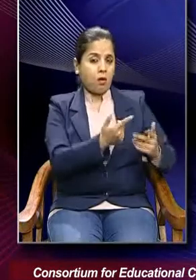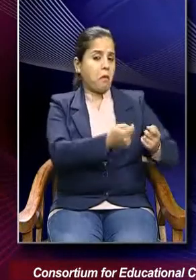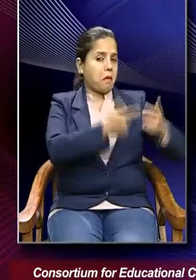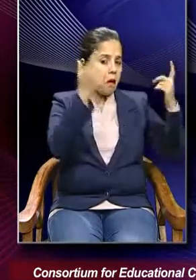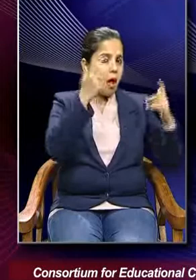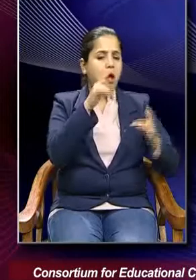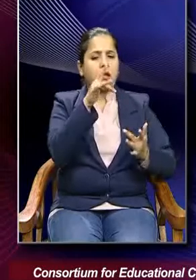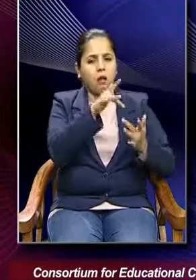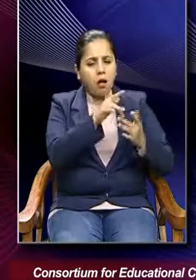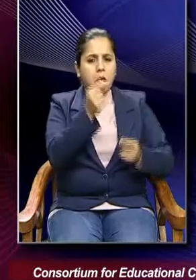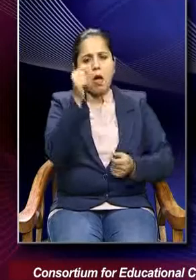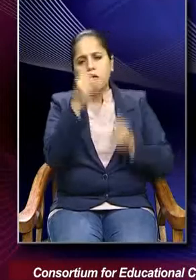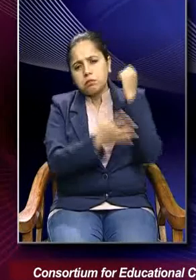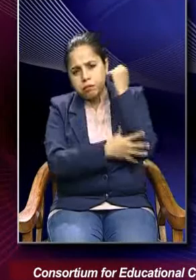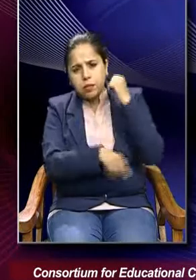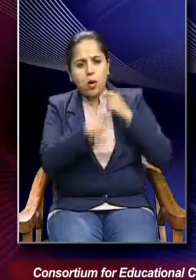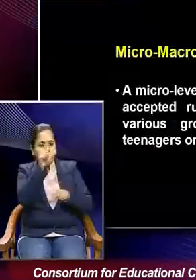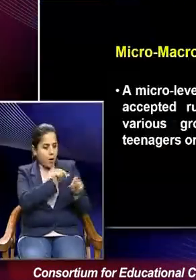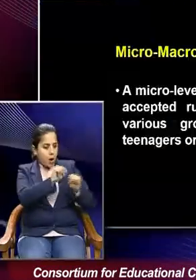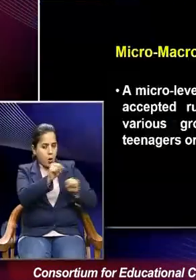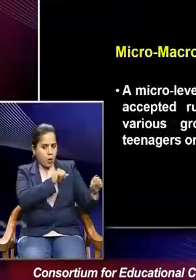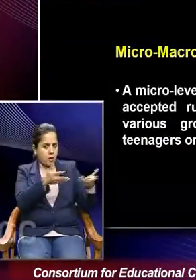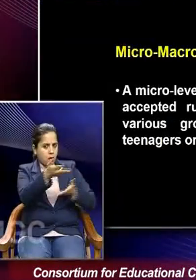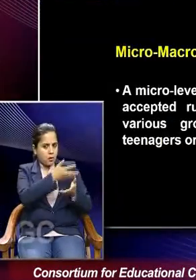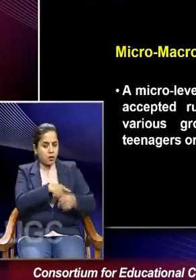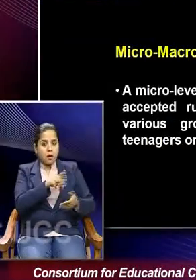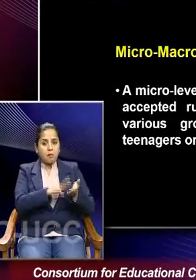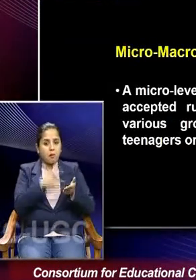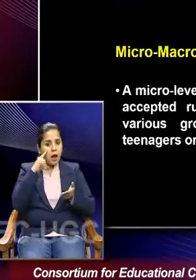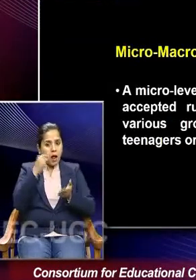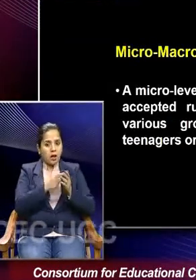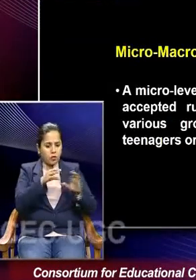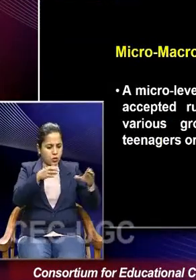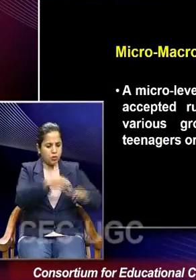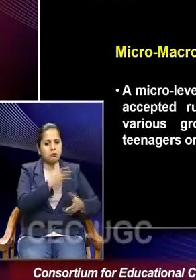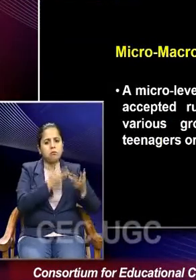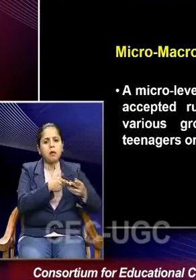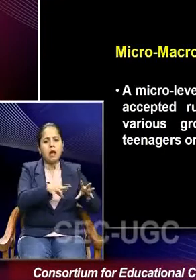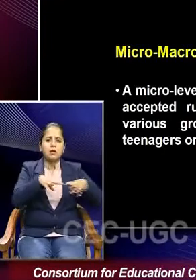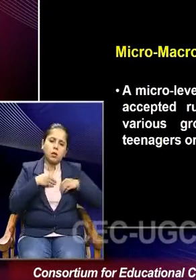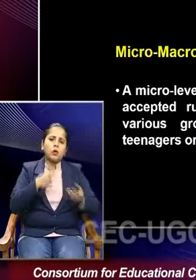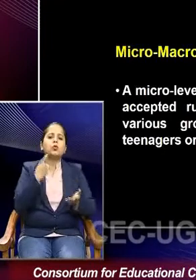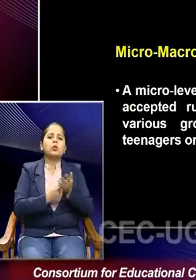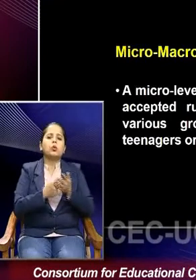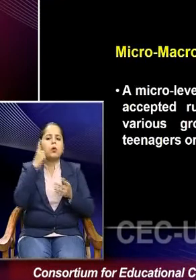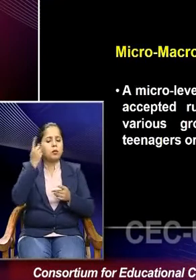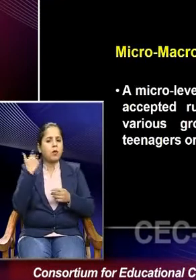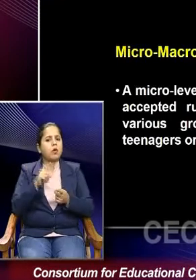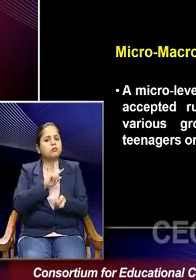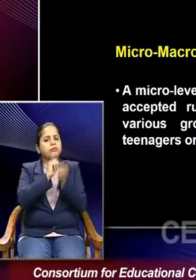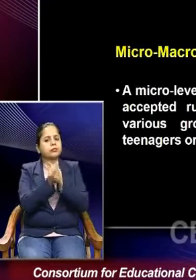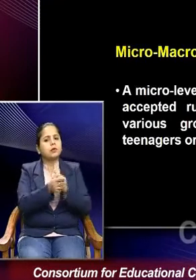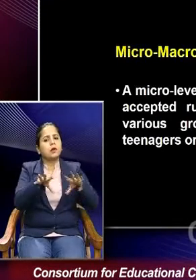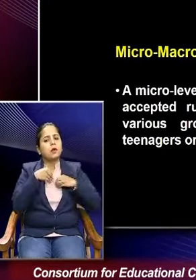individual. Now, micro level study might look at the accepted rules of conversation in